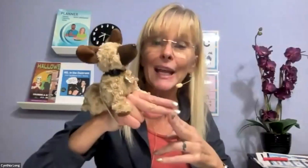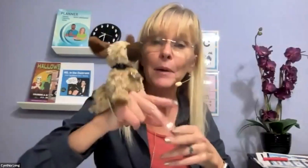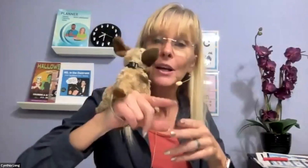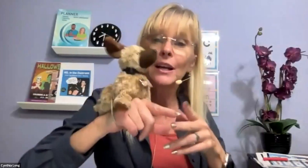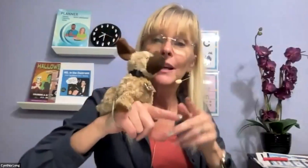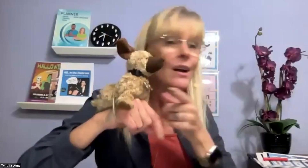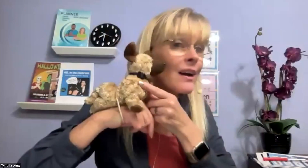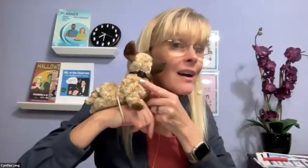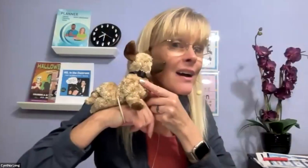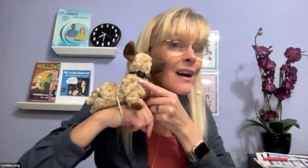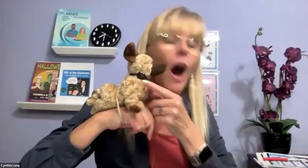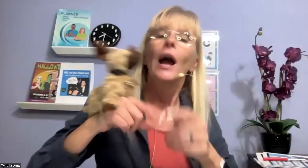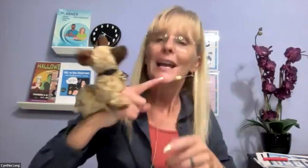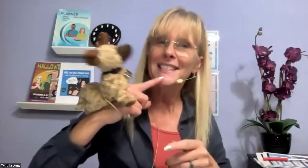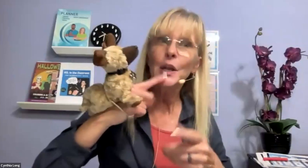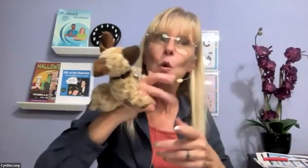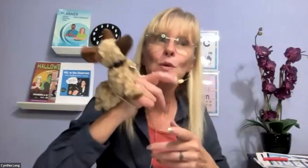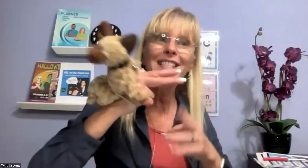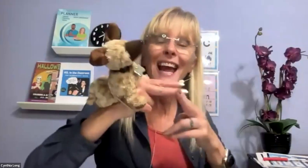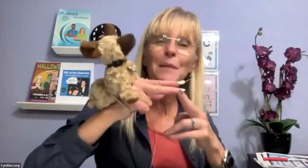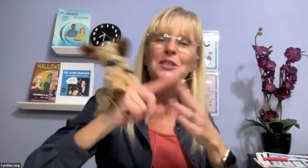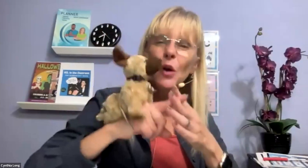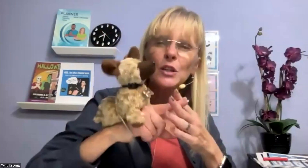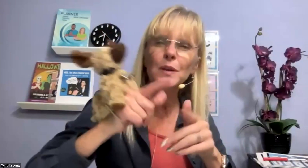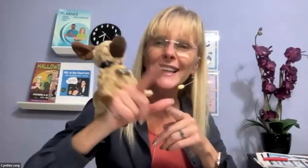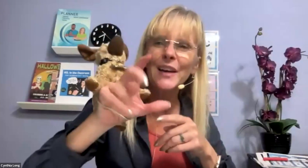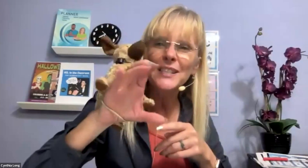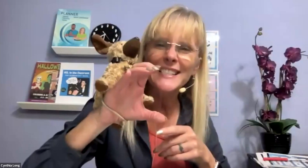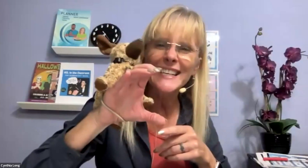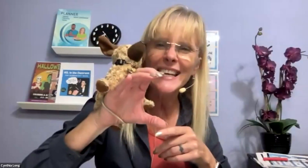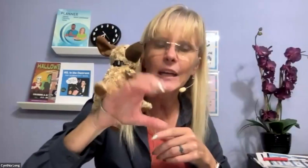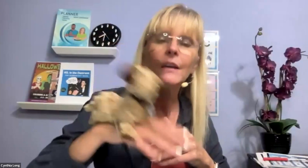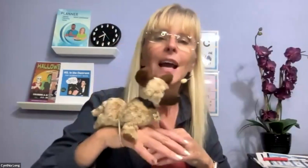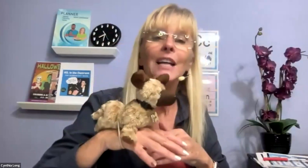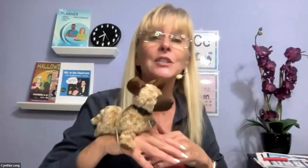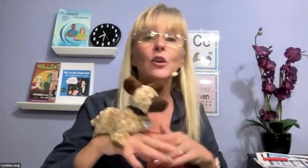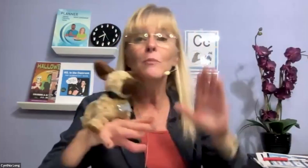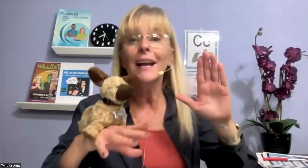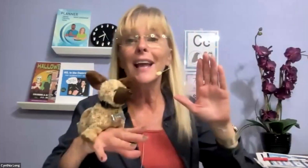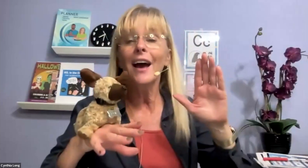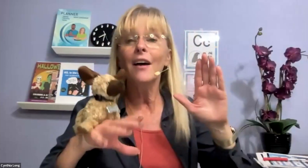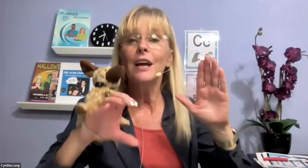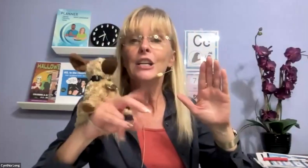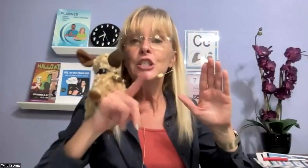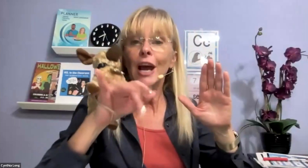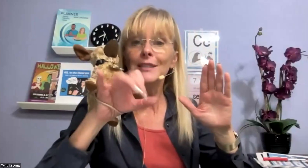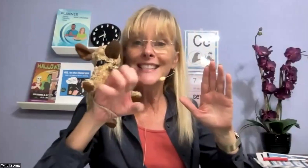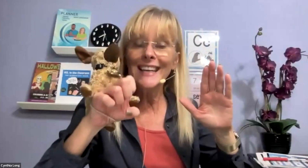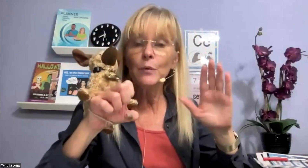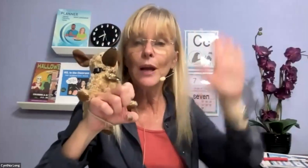name. He said whose name starts with the letter C. And so you might have Chelsea raise